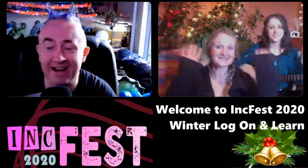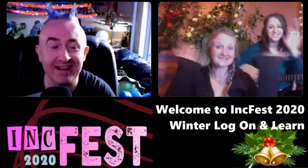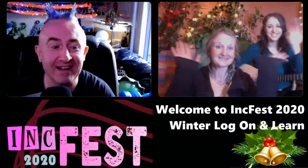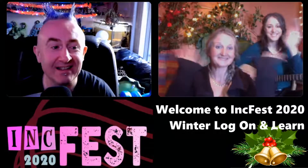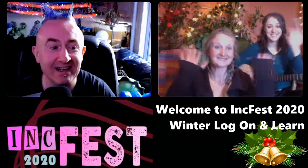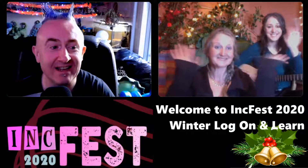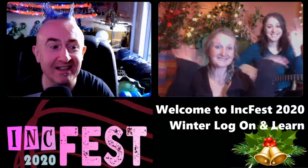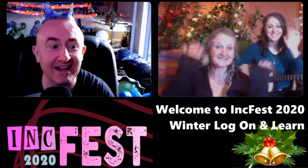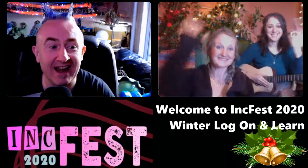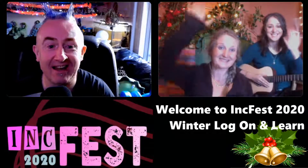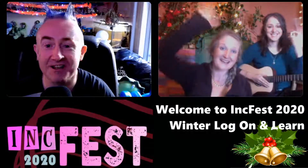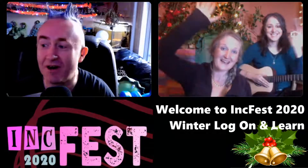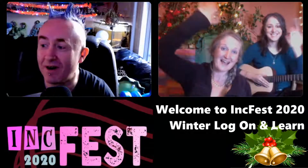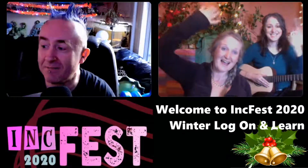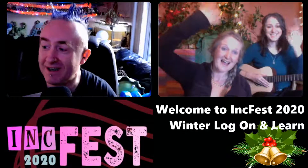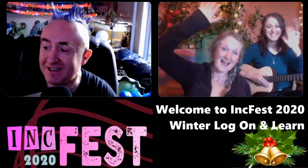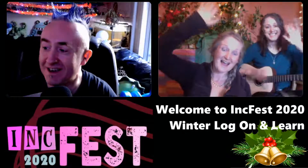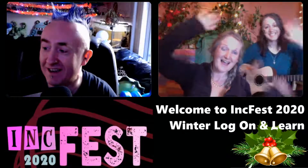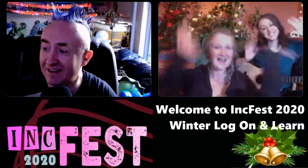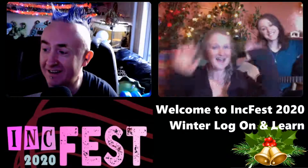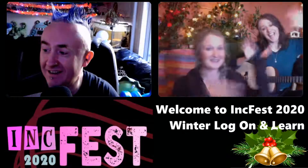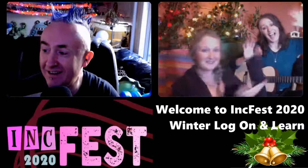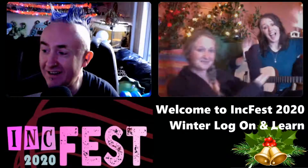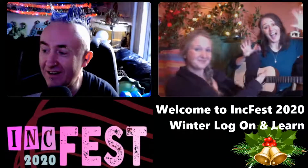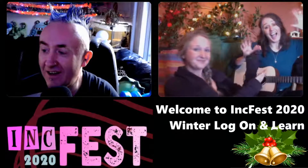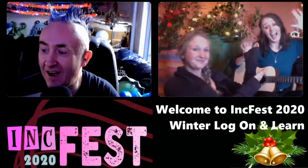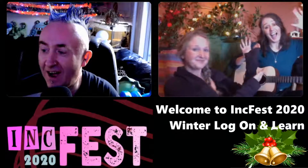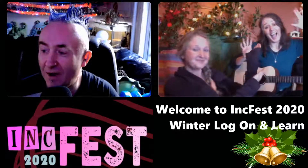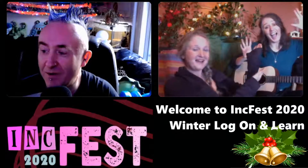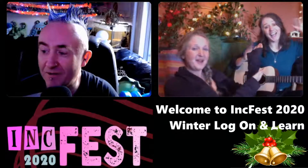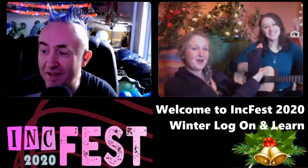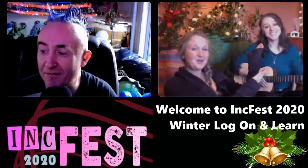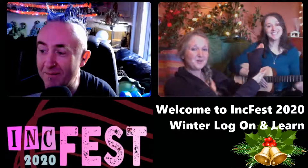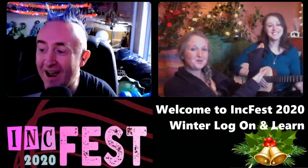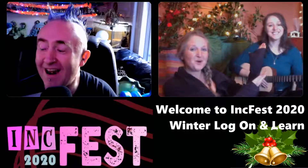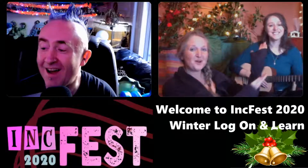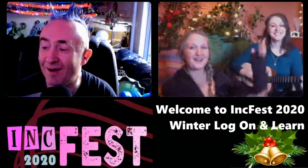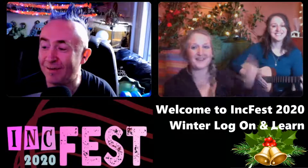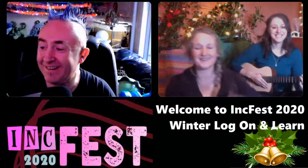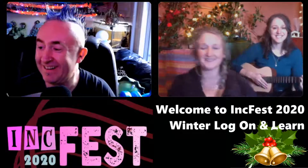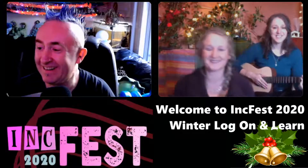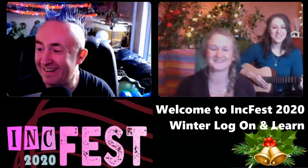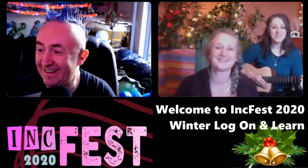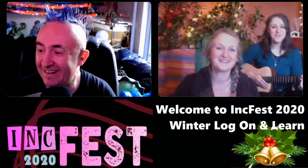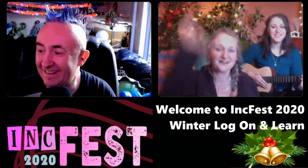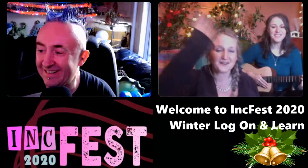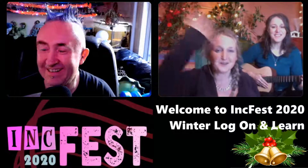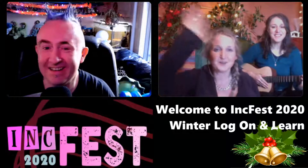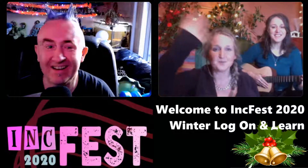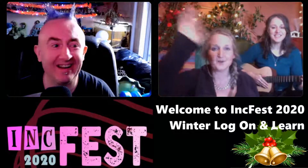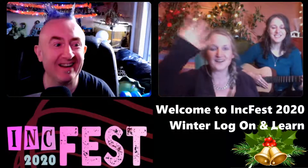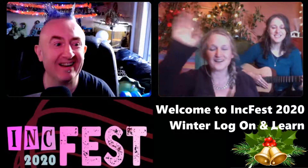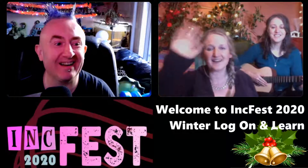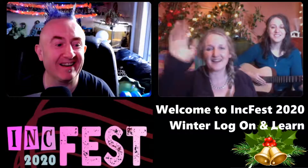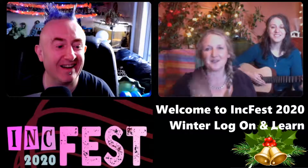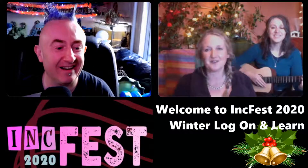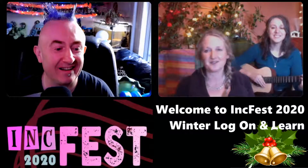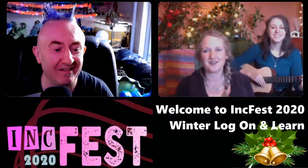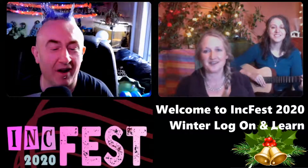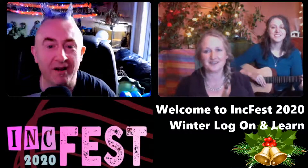this is Kaylee, Joe, and Misha. I wonder hello, if they've remembered. Hello. Good morning. Good morning, Lee. How are you doing? I'm